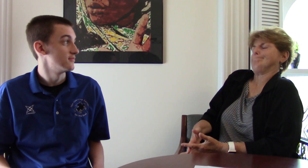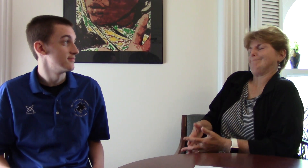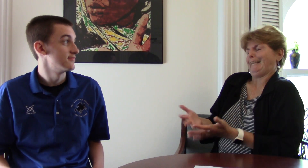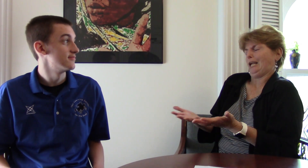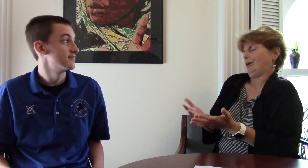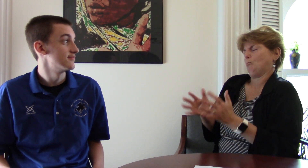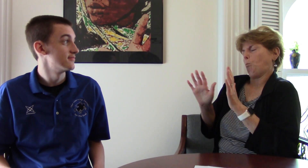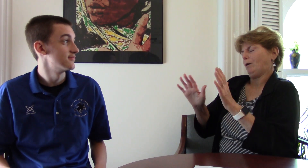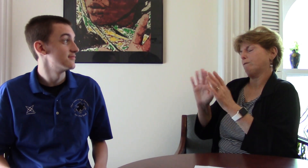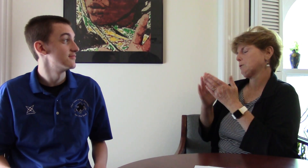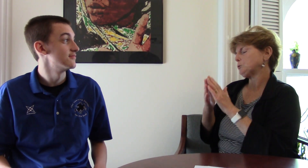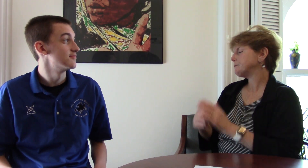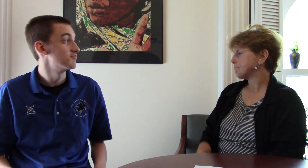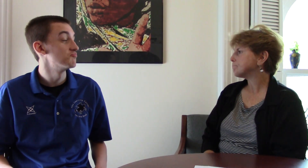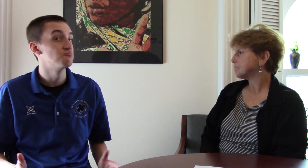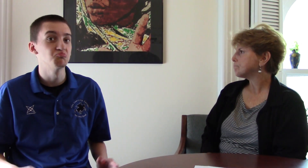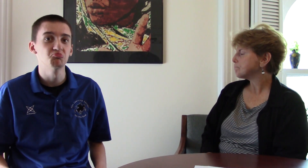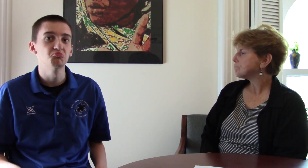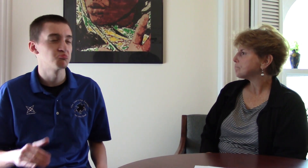here and I feel so rooted in it. It's fabulous.